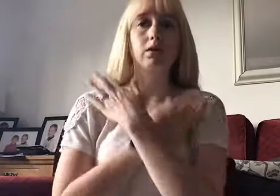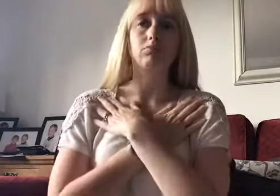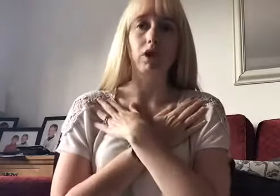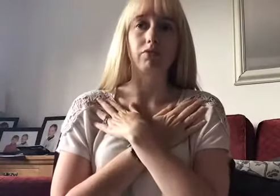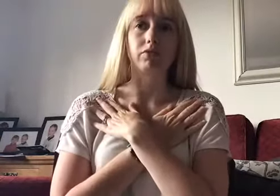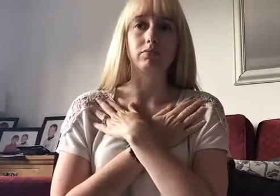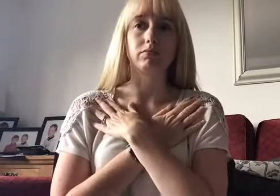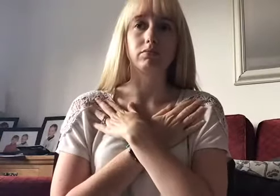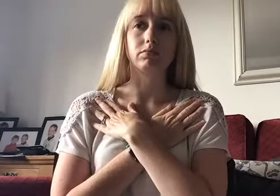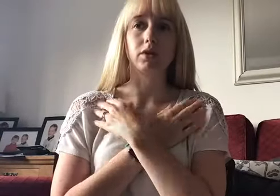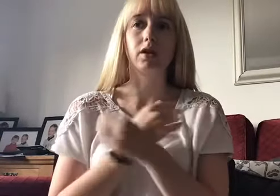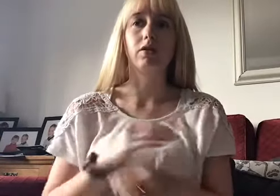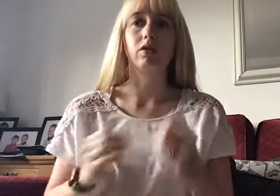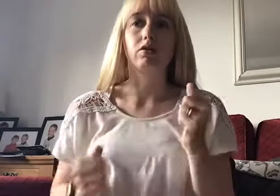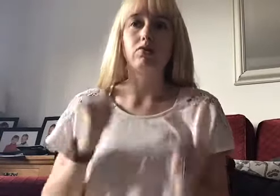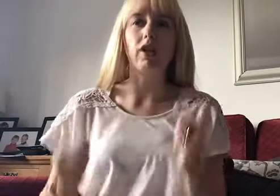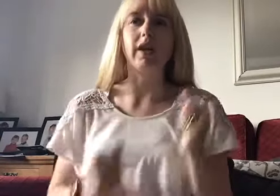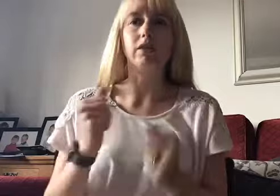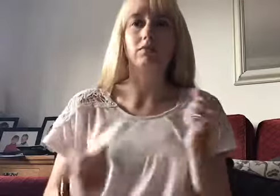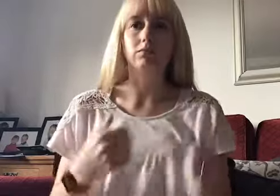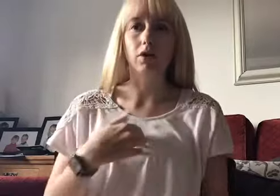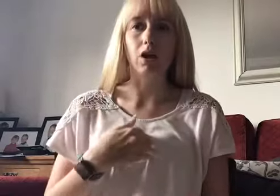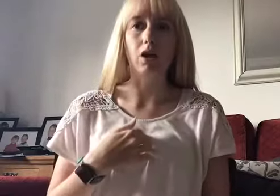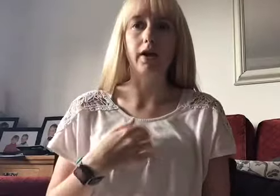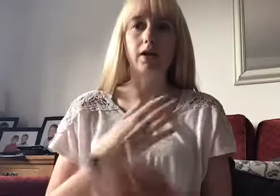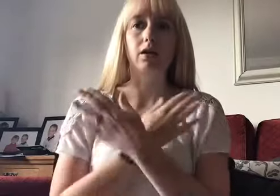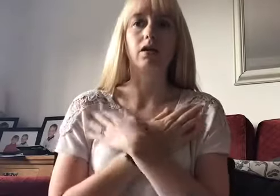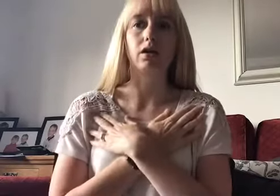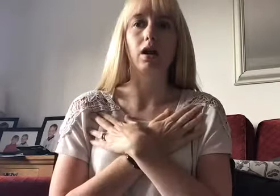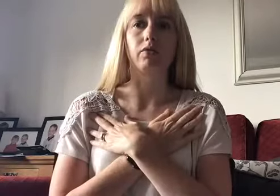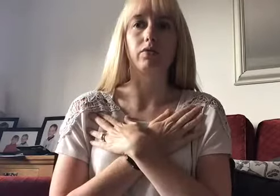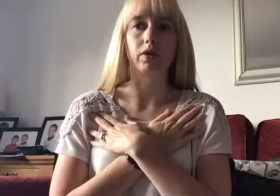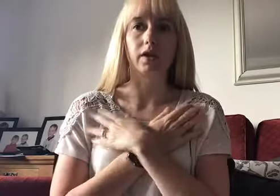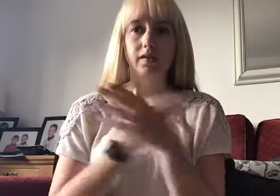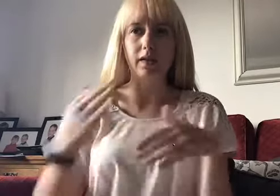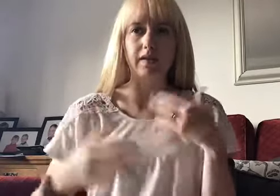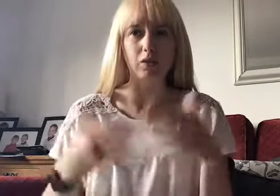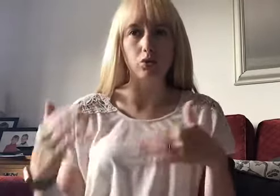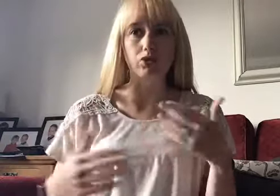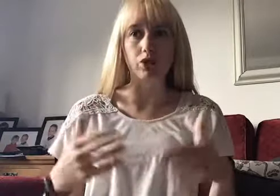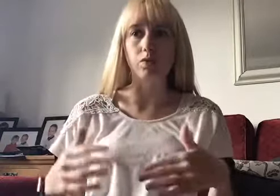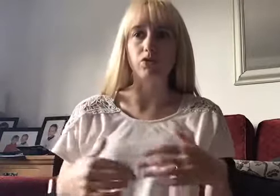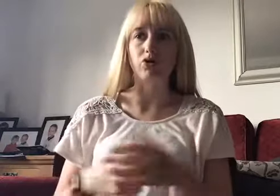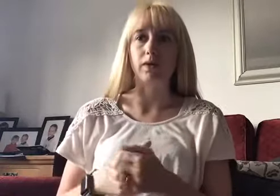love. Running, I love. So that's the order that you would do it in.